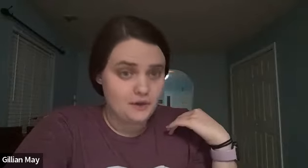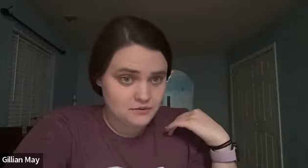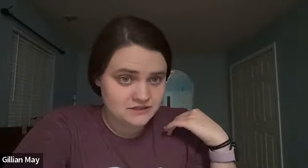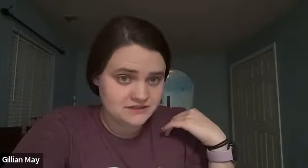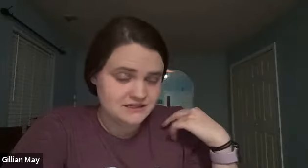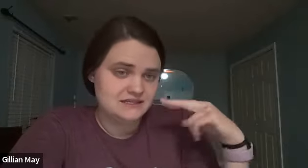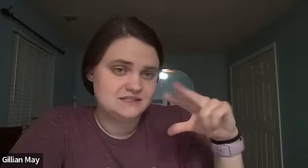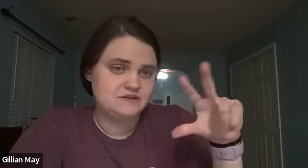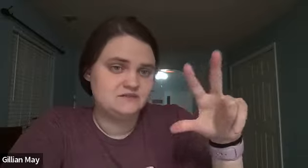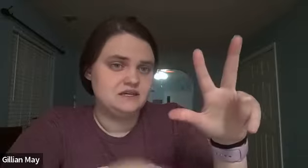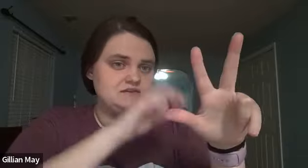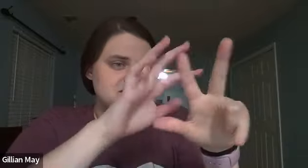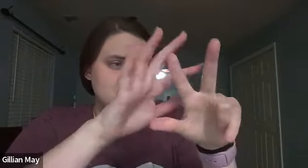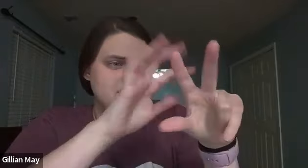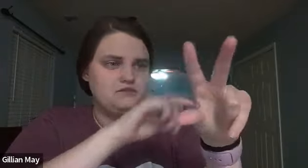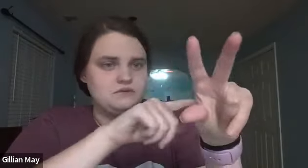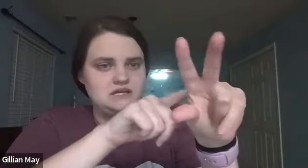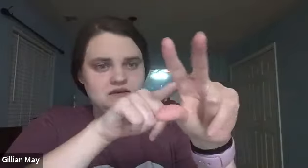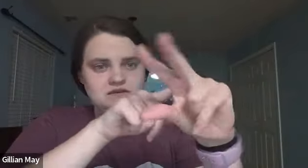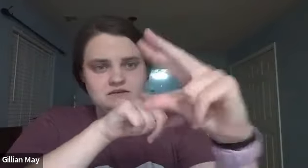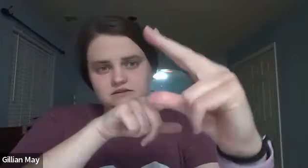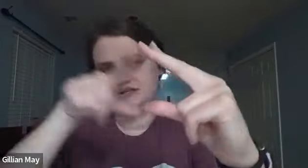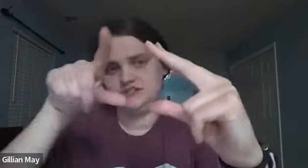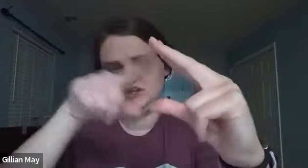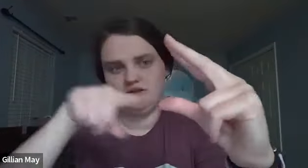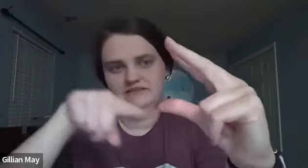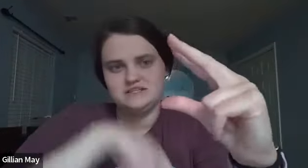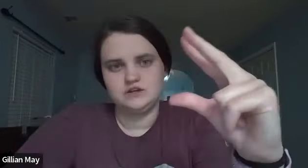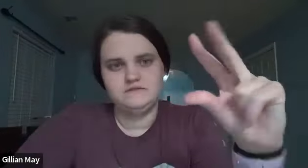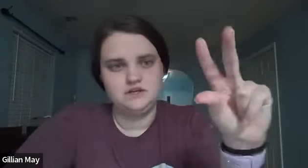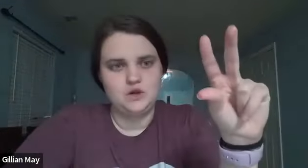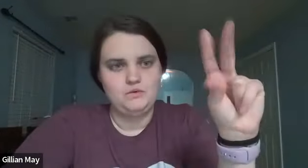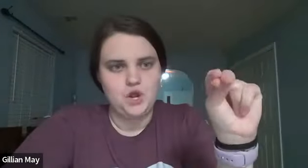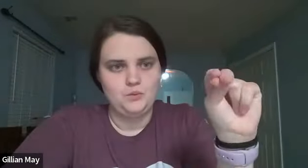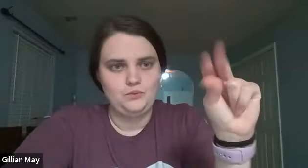No is going to be this kind of like 3, kind of start like in this curve, and you go, nope.